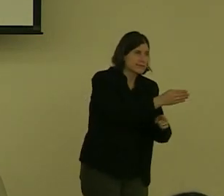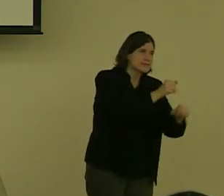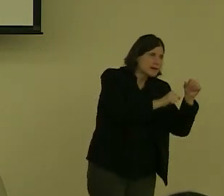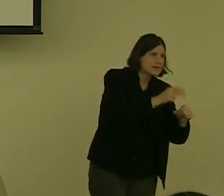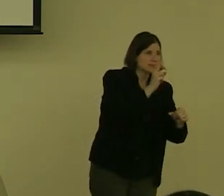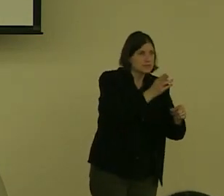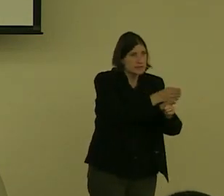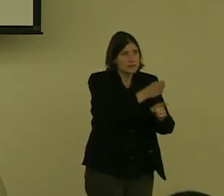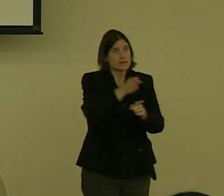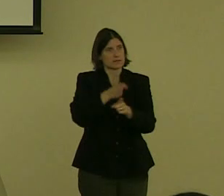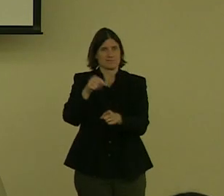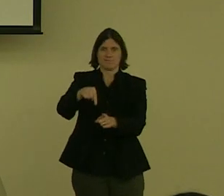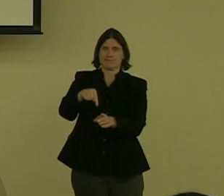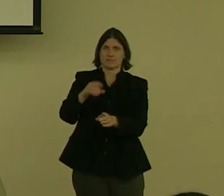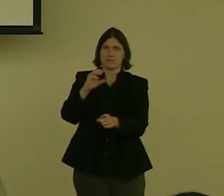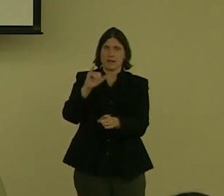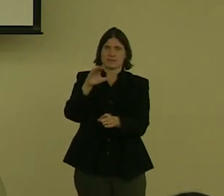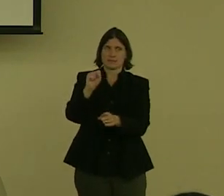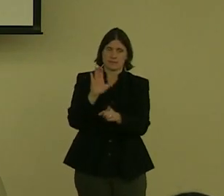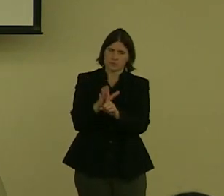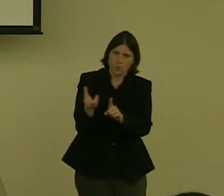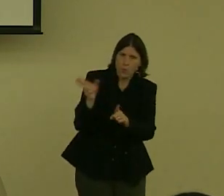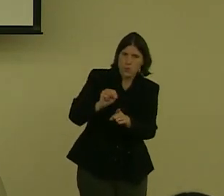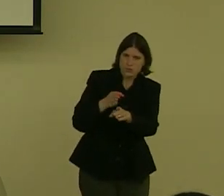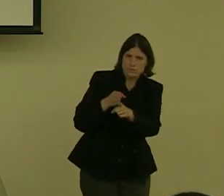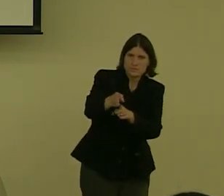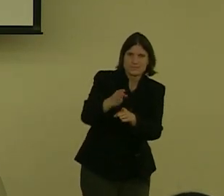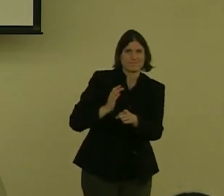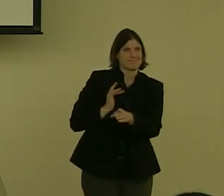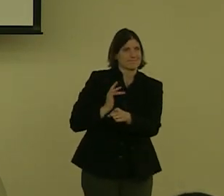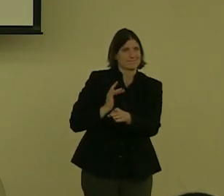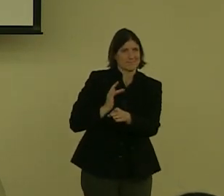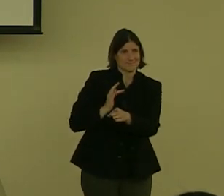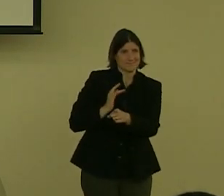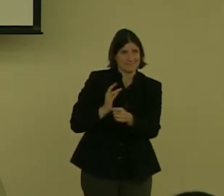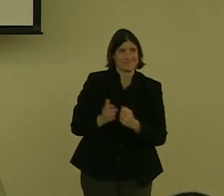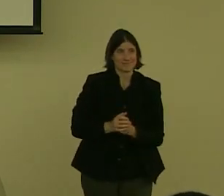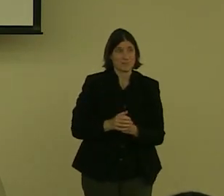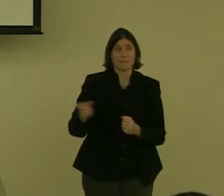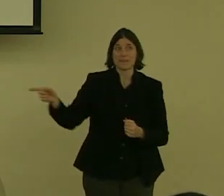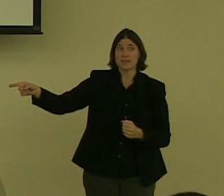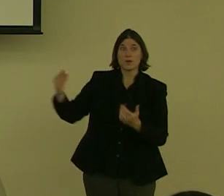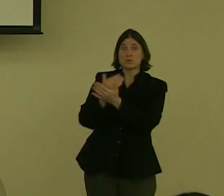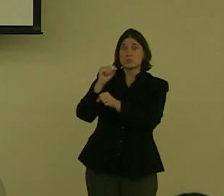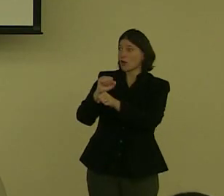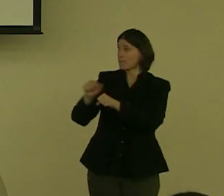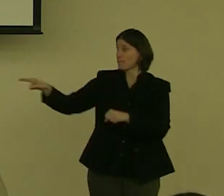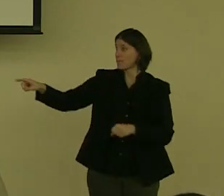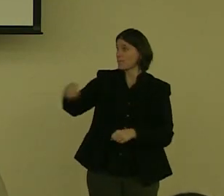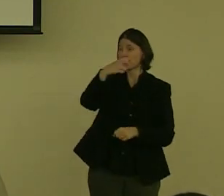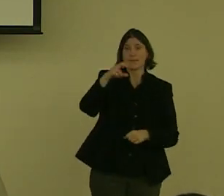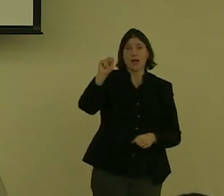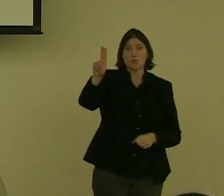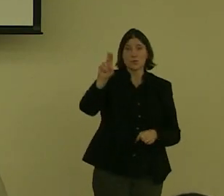people complaining because I have been a person within academia who has done a lot of field building around comic